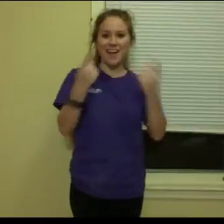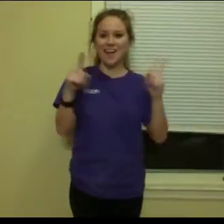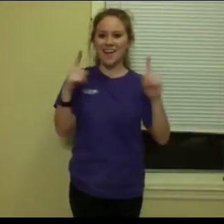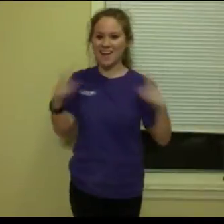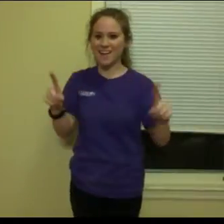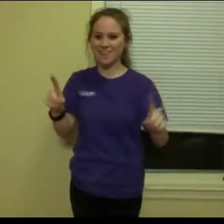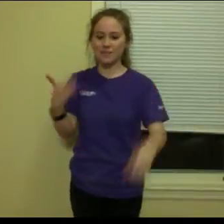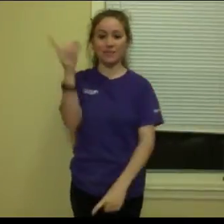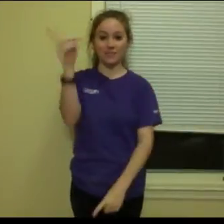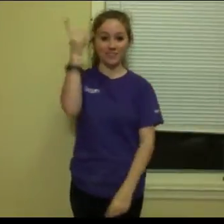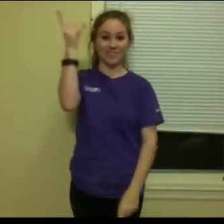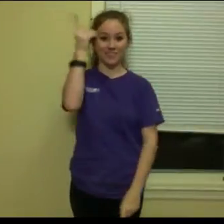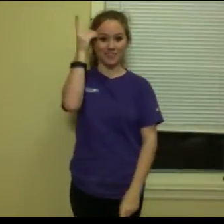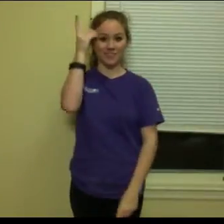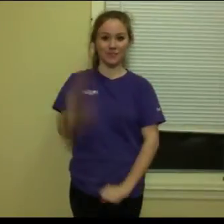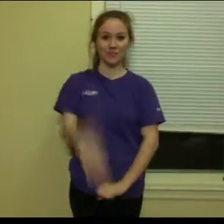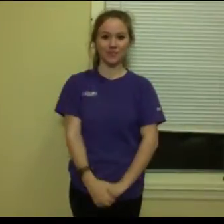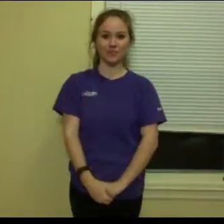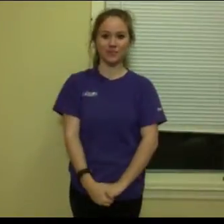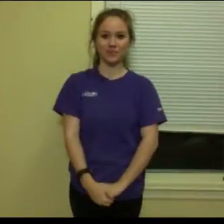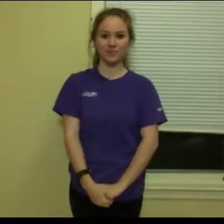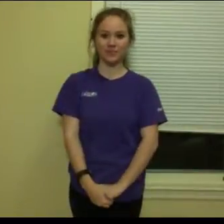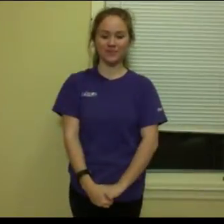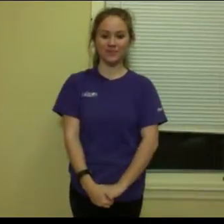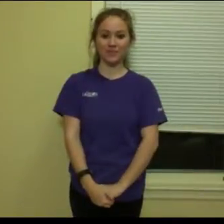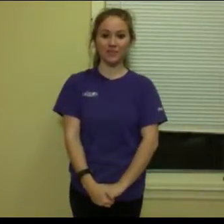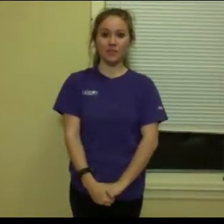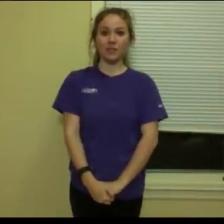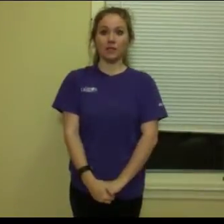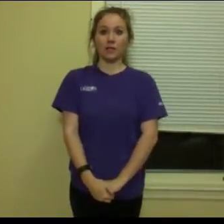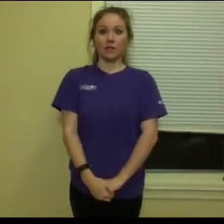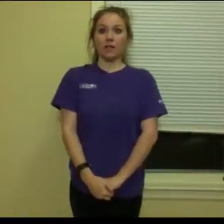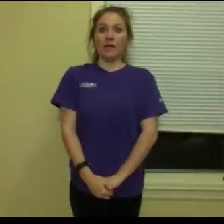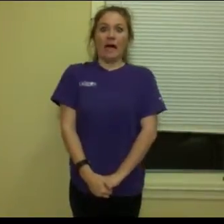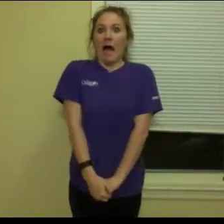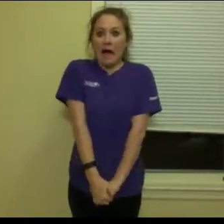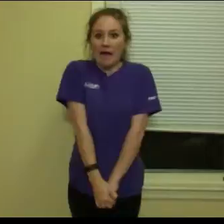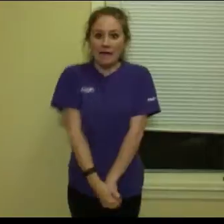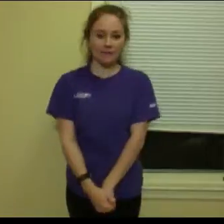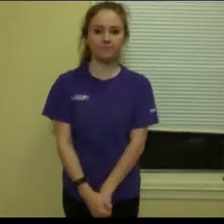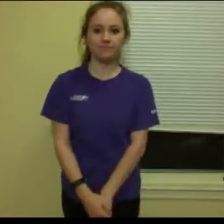And that will happen with democracy.